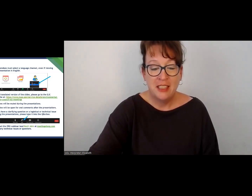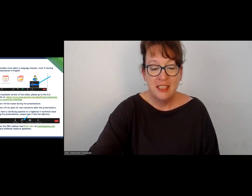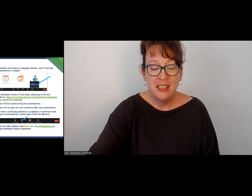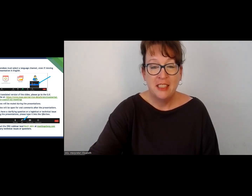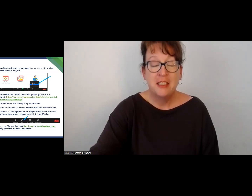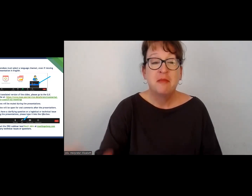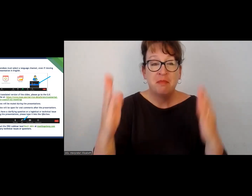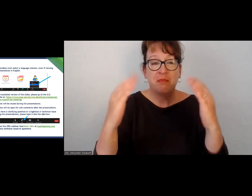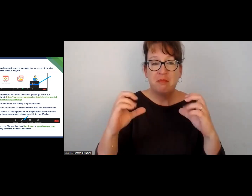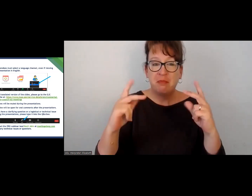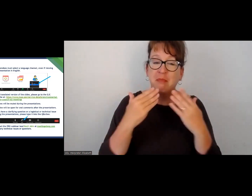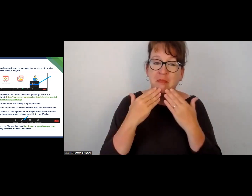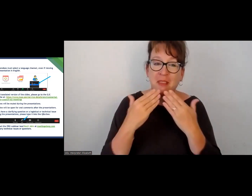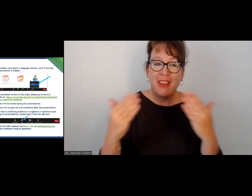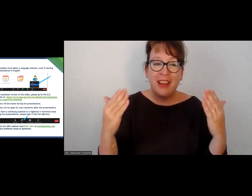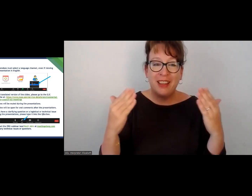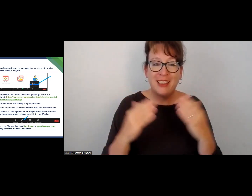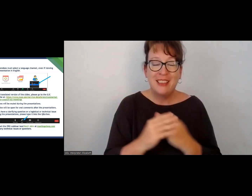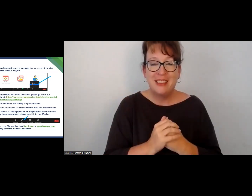All right, thank you very much.